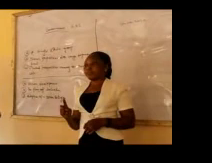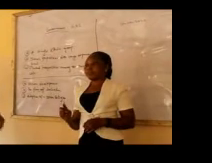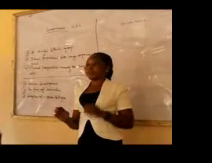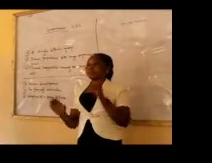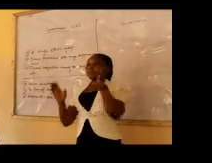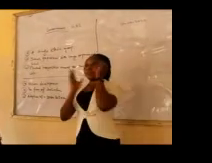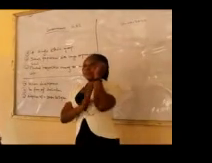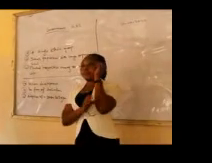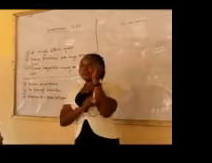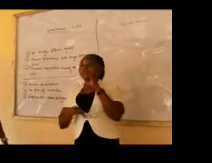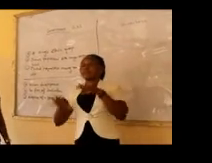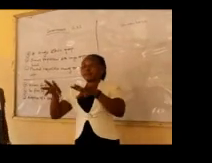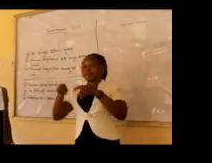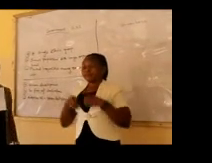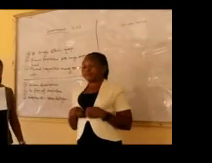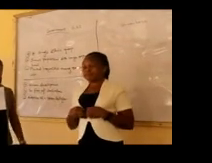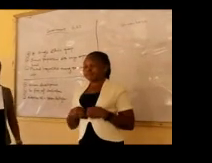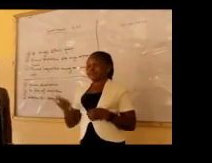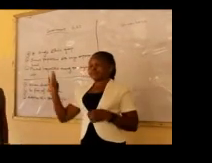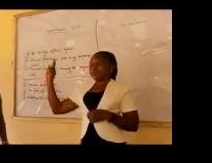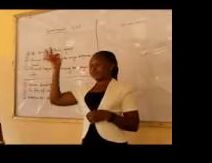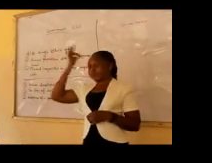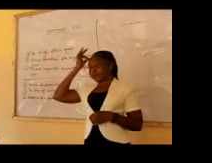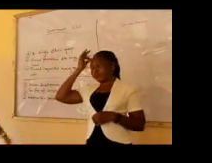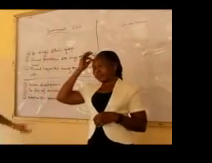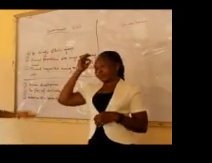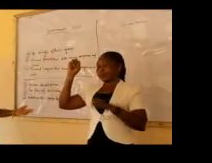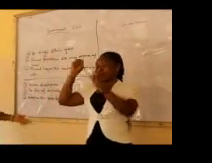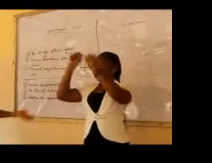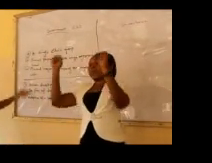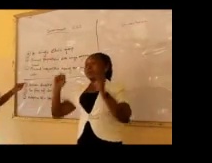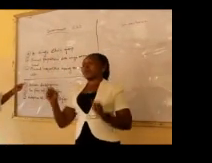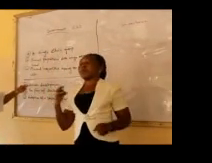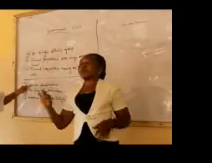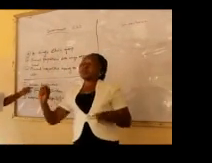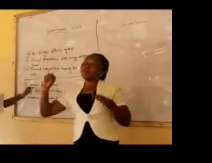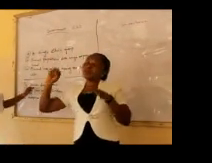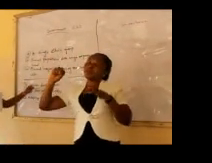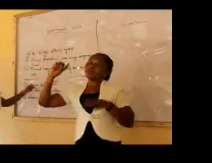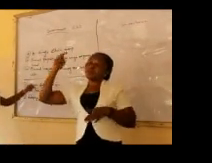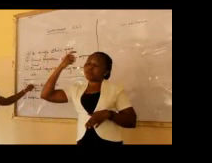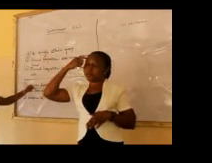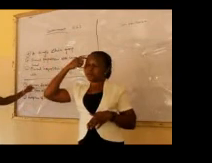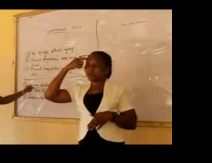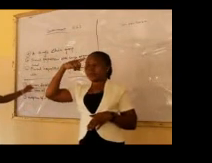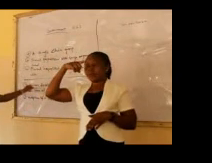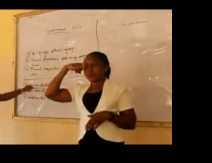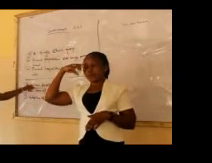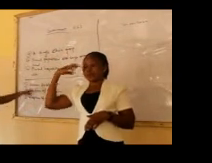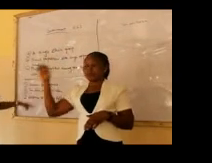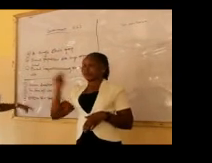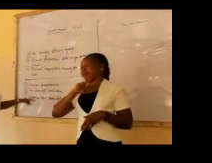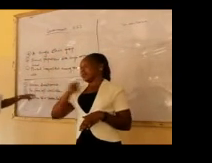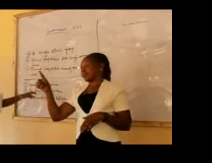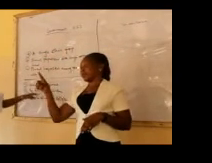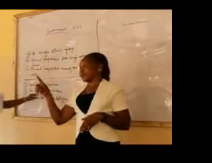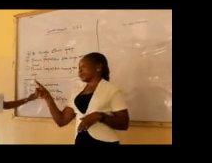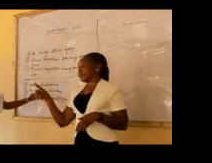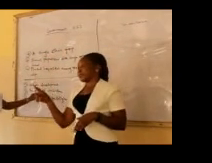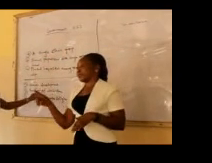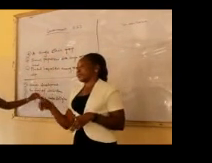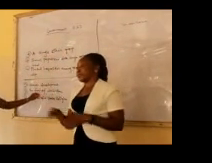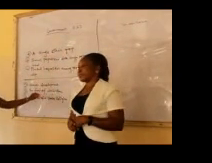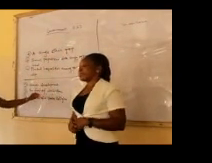Countries adopt a federal system of government because of dash. A, uneven development.